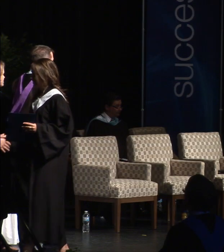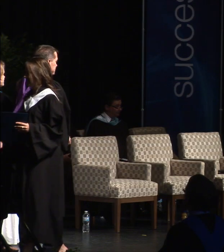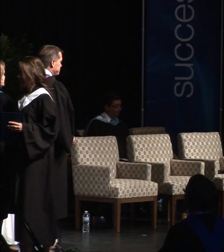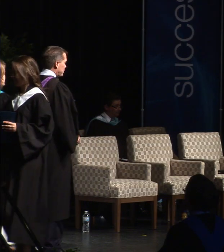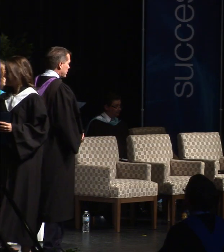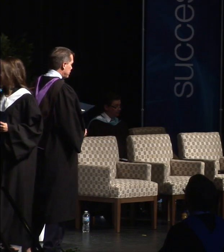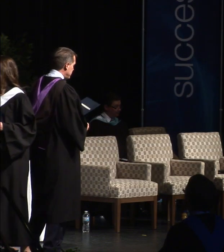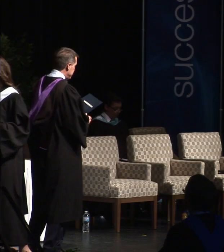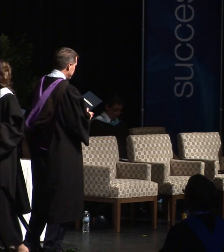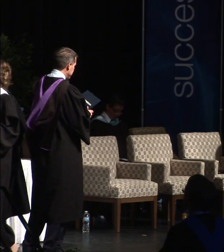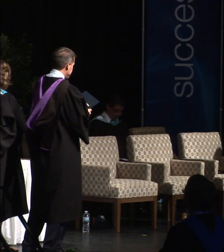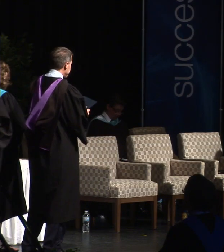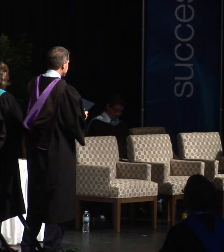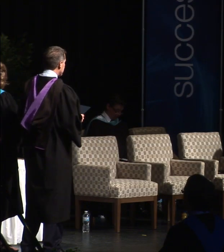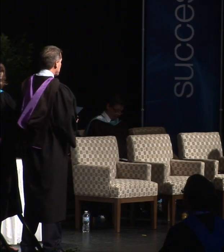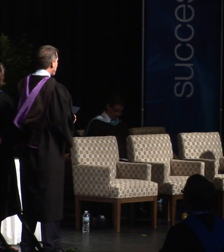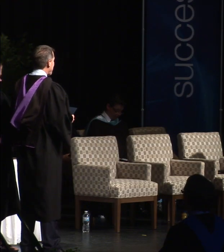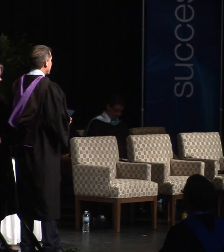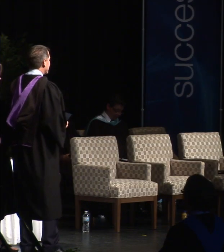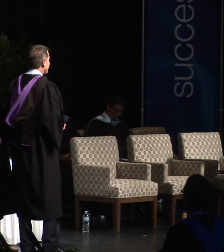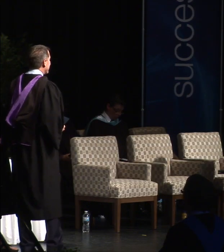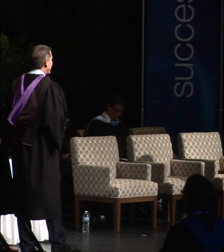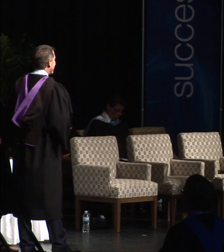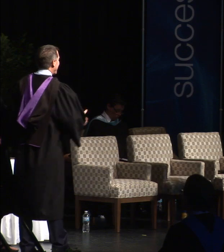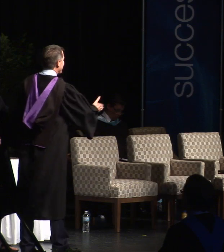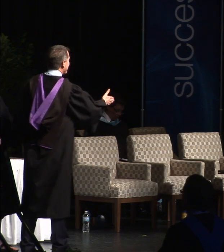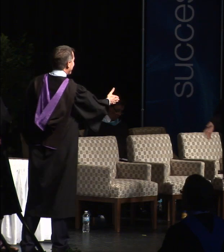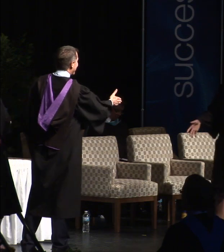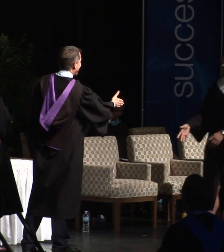Calvin Taylor Headley McGinnis.